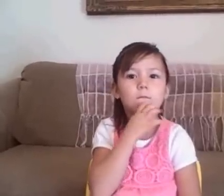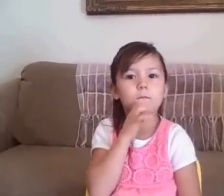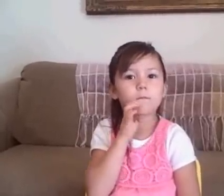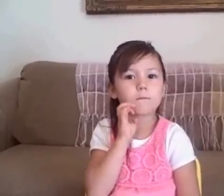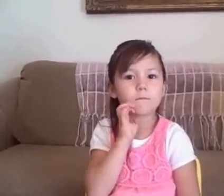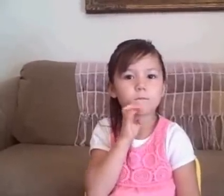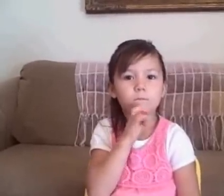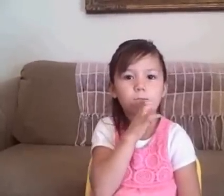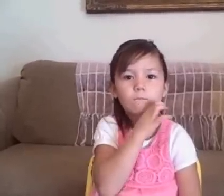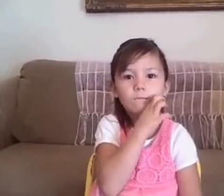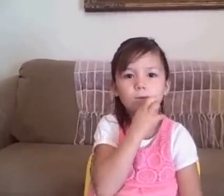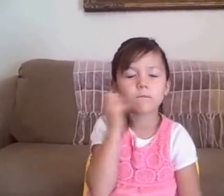Oh, cookie.